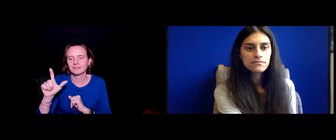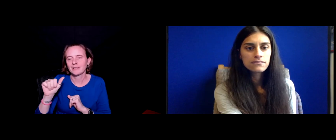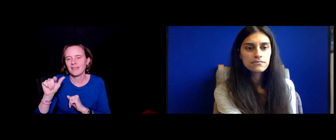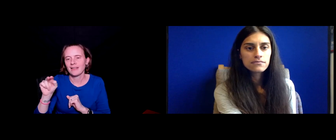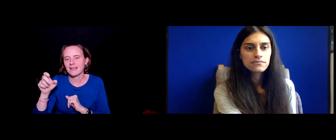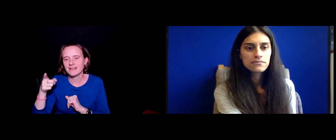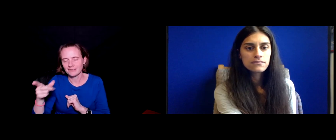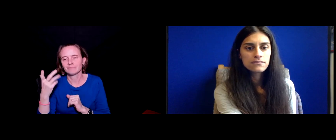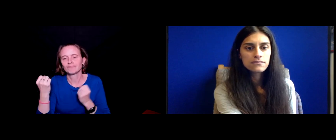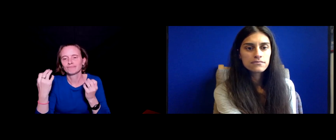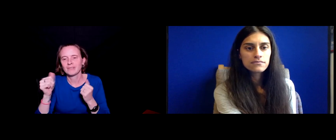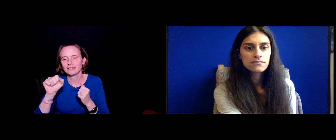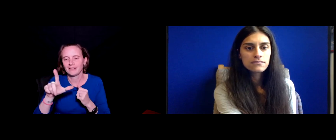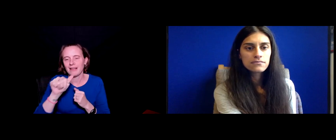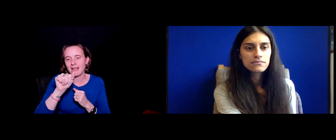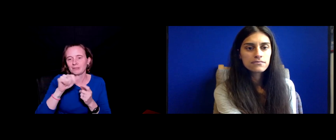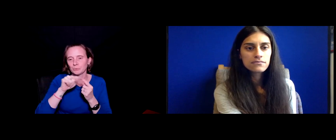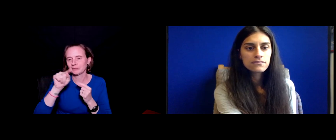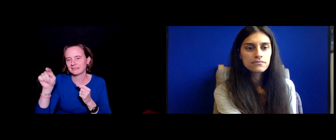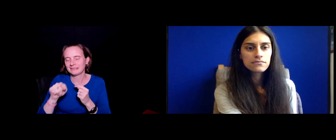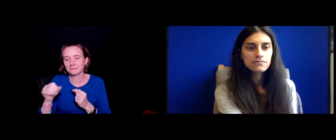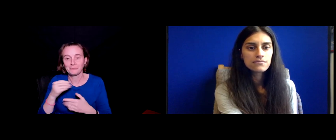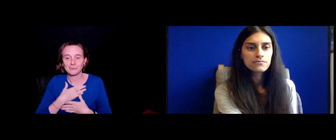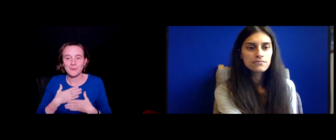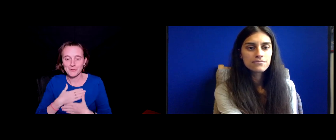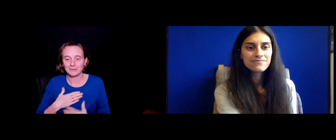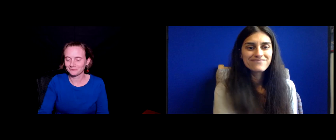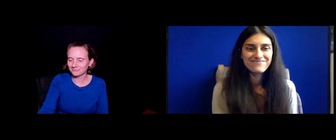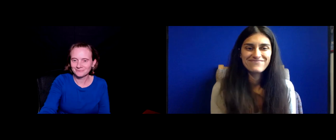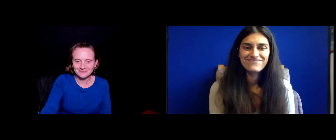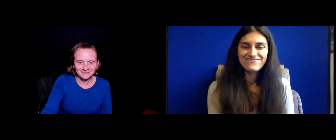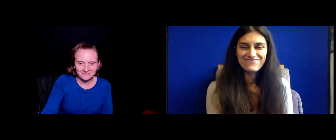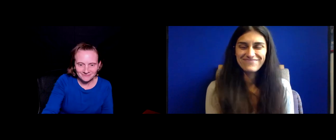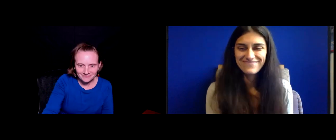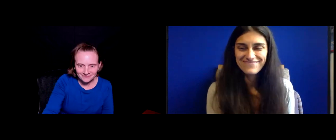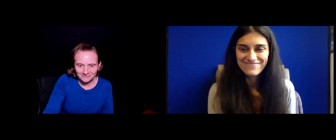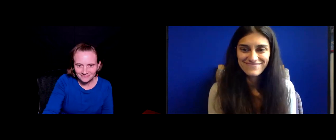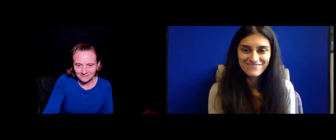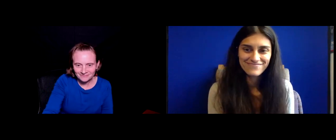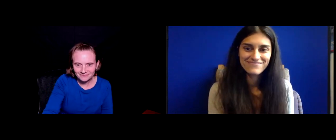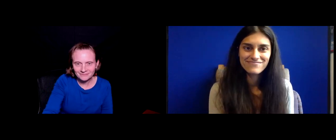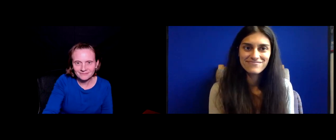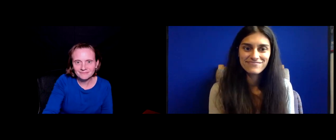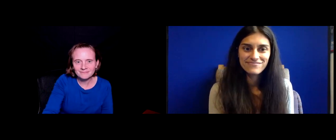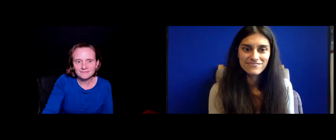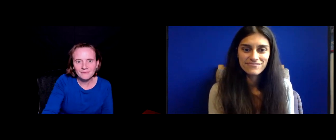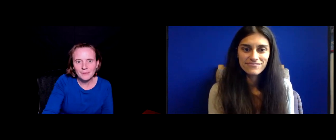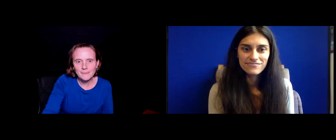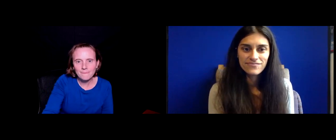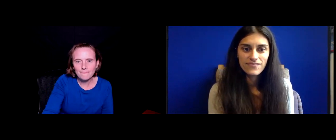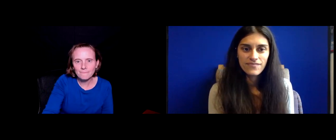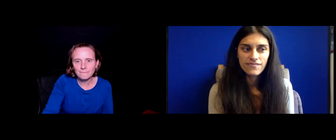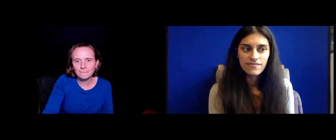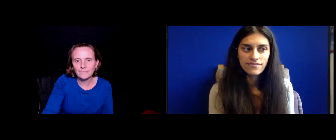by Nicholas Lelaine. He's going to be citing in pure ASL. It's an alphabet story. All the manual alphabet letters will be there. It will not be